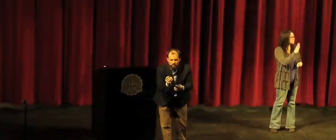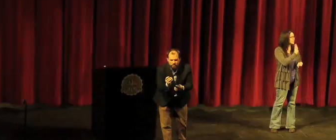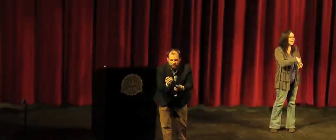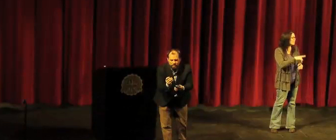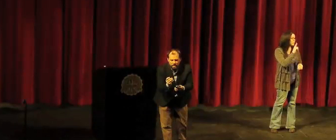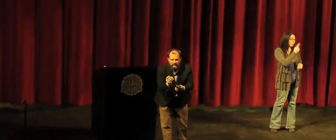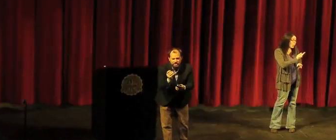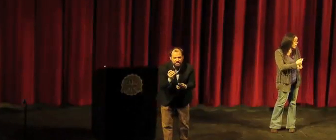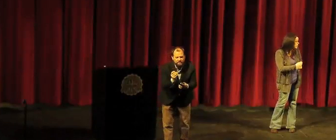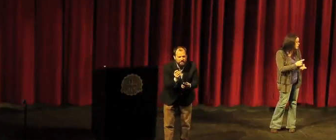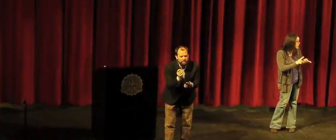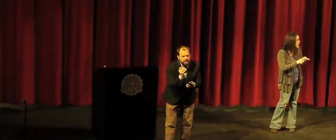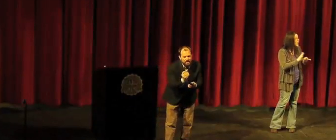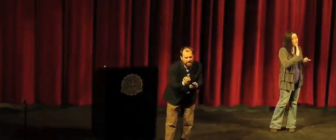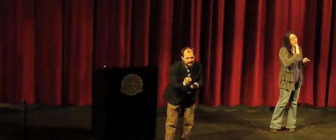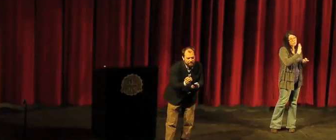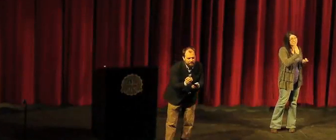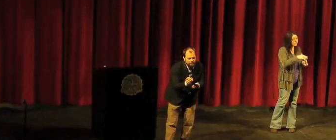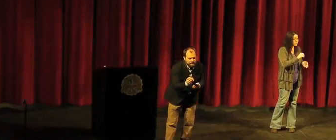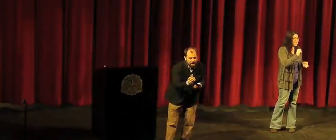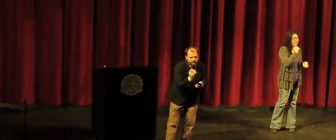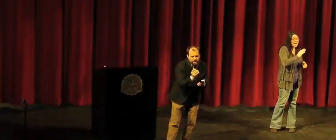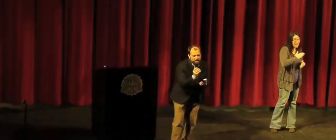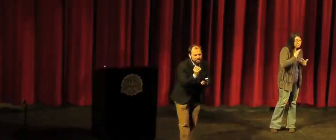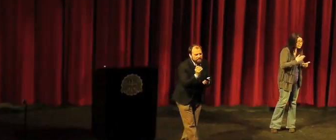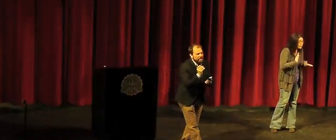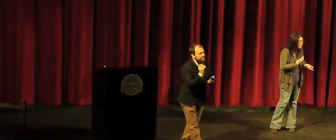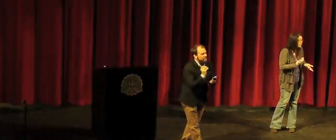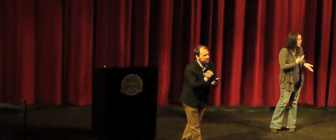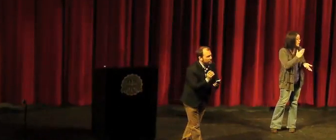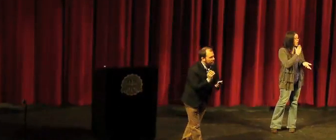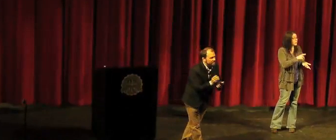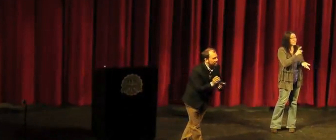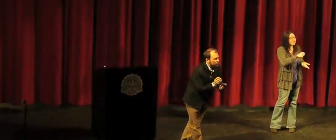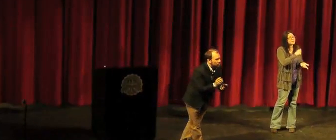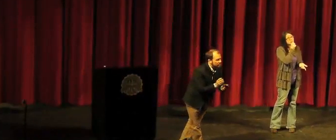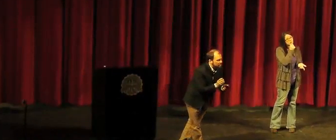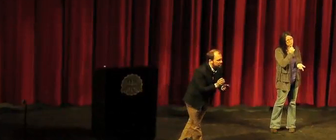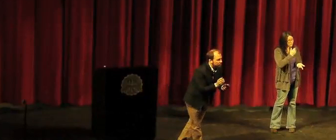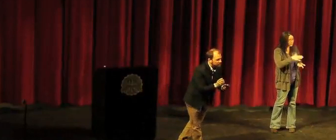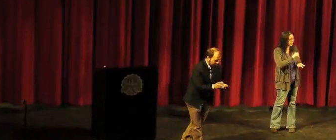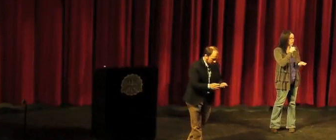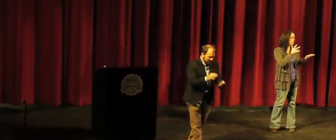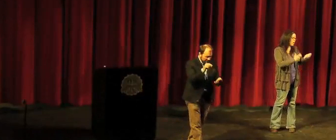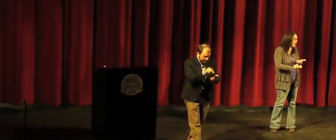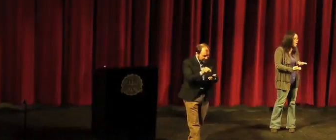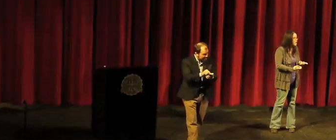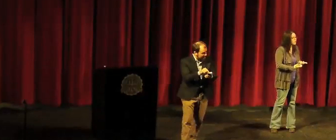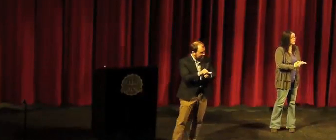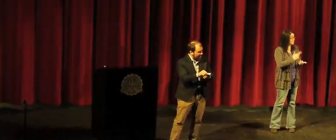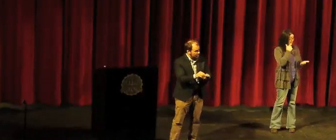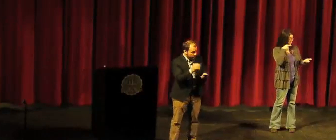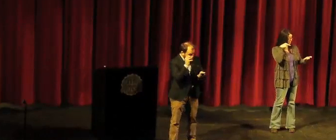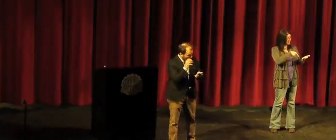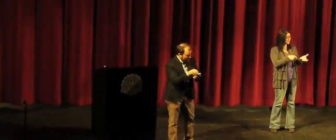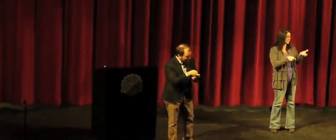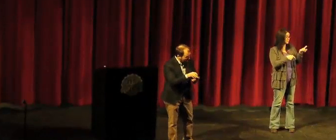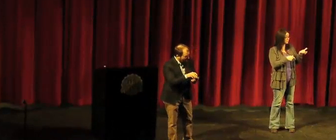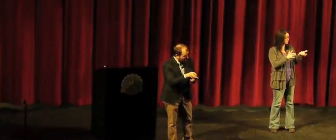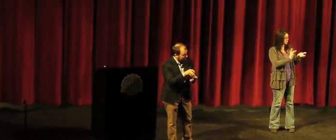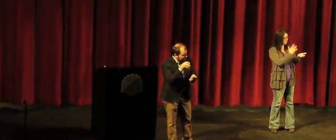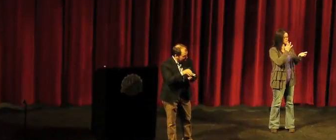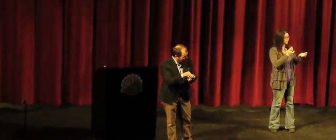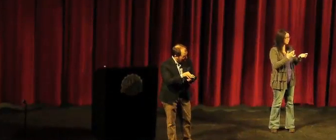be bored. I should never ever be unhappy. I should never ever have to deal with things I don't want to deal with, because this thing puts what